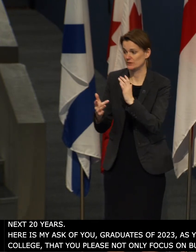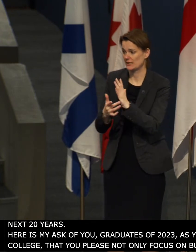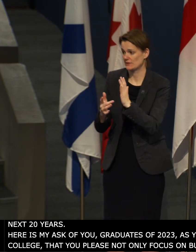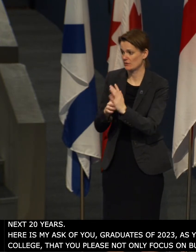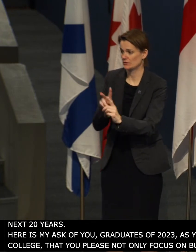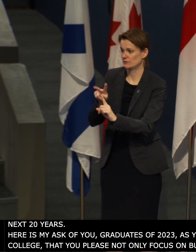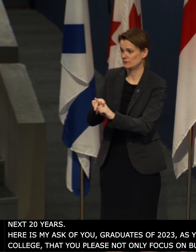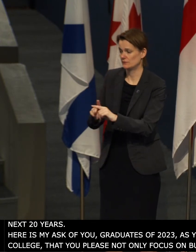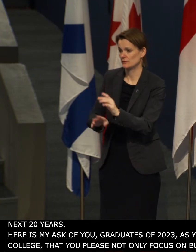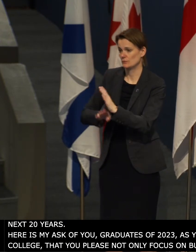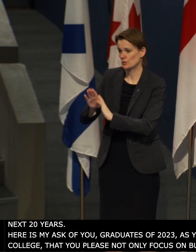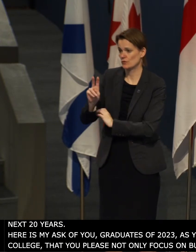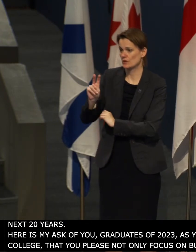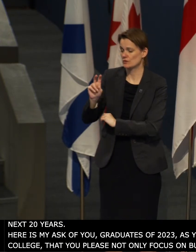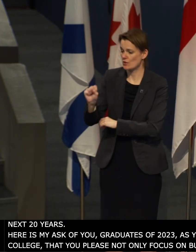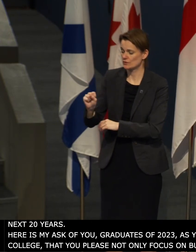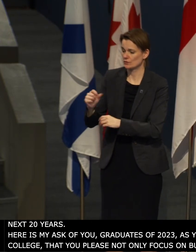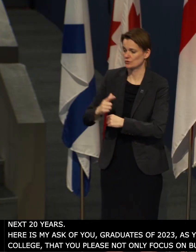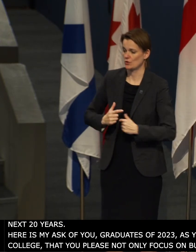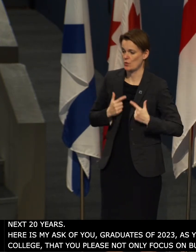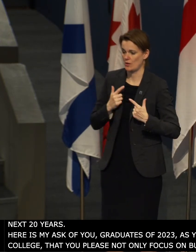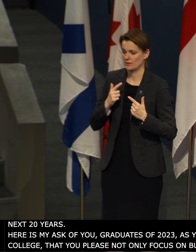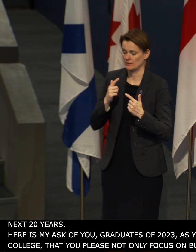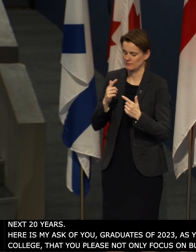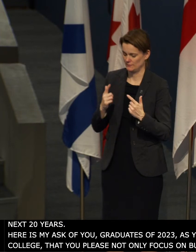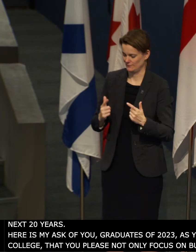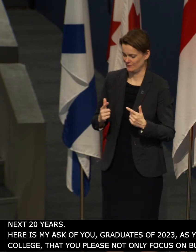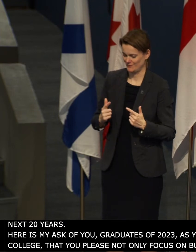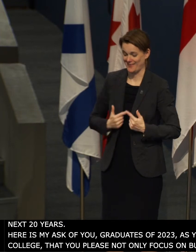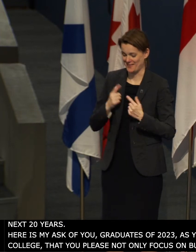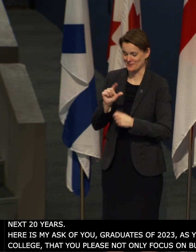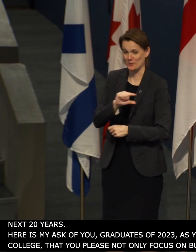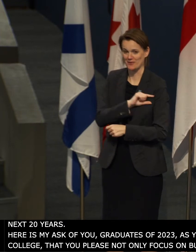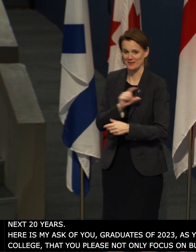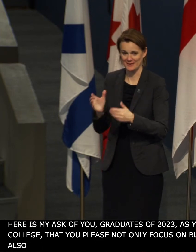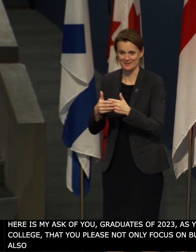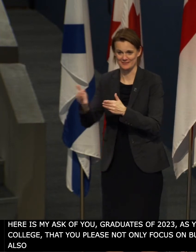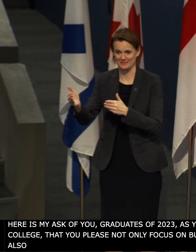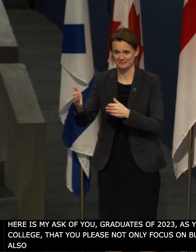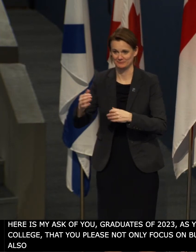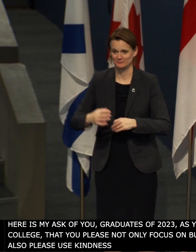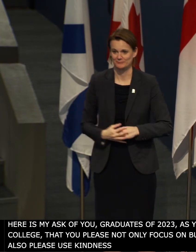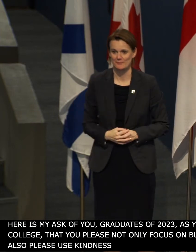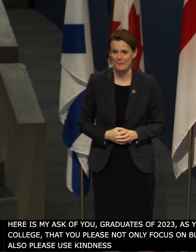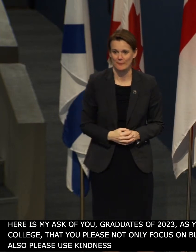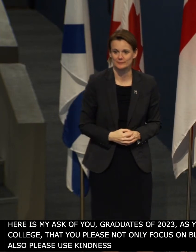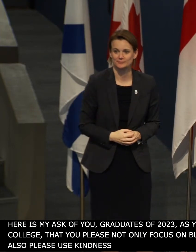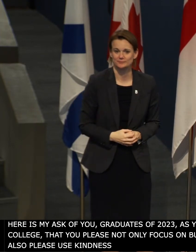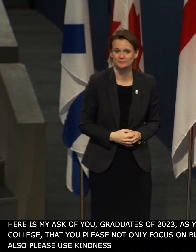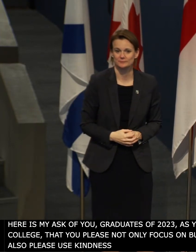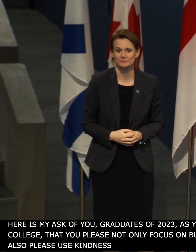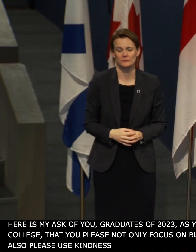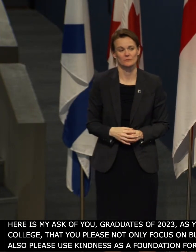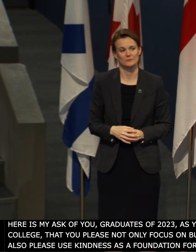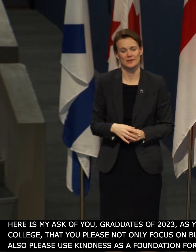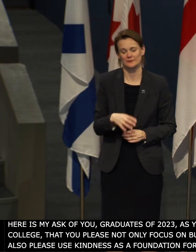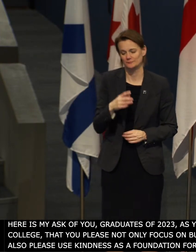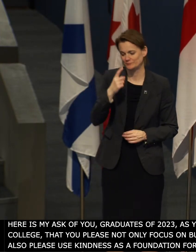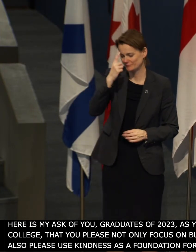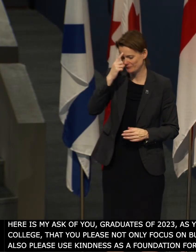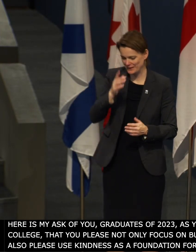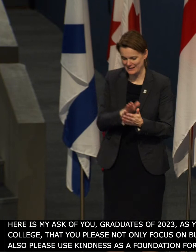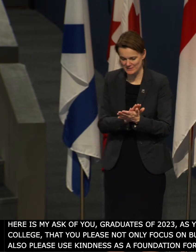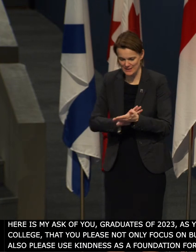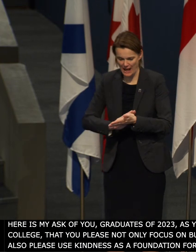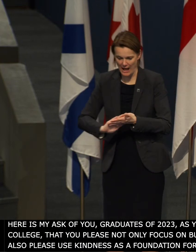the well-being and quality of life of our communities. Now look, when I think about being kind to others to